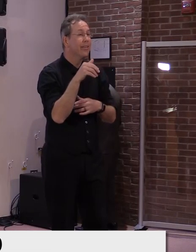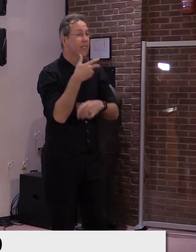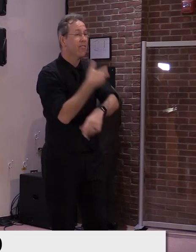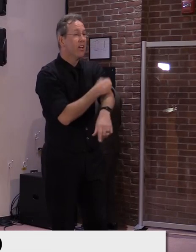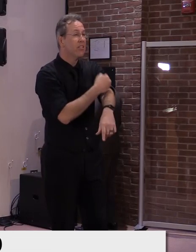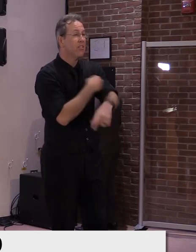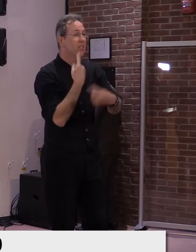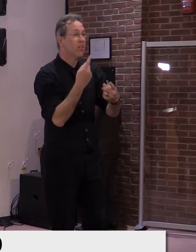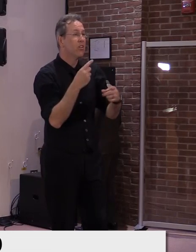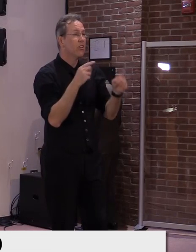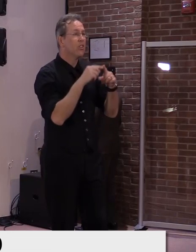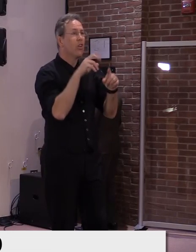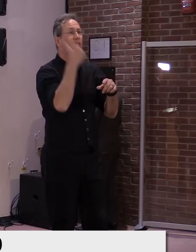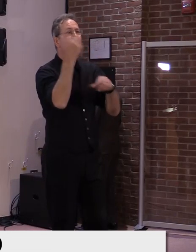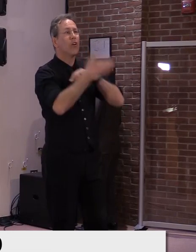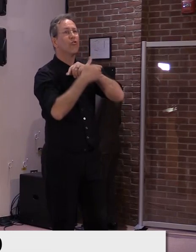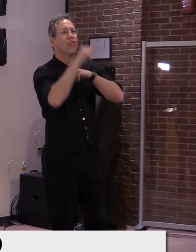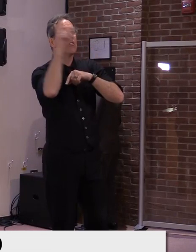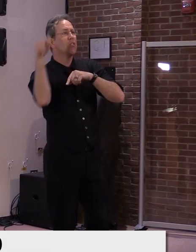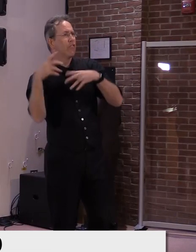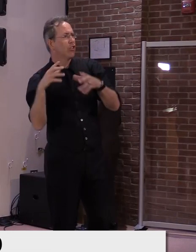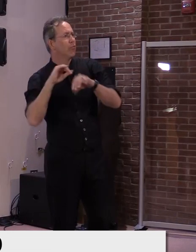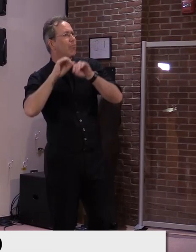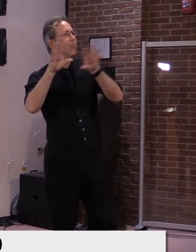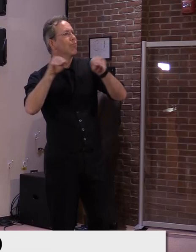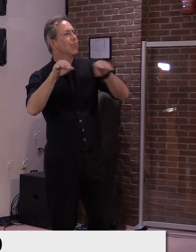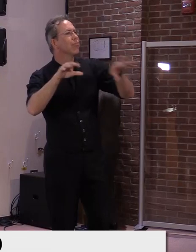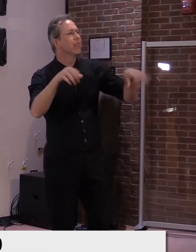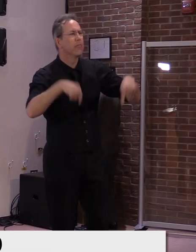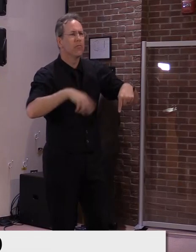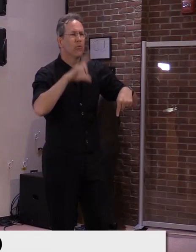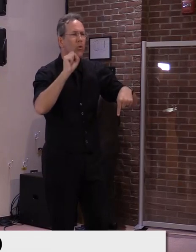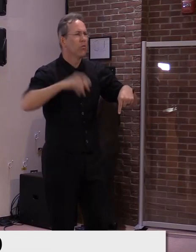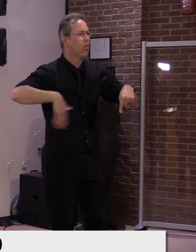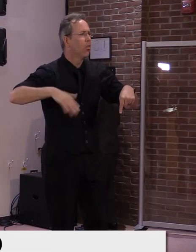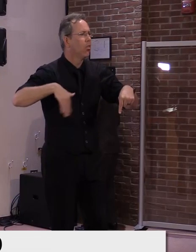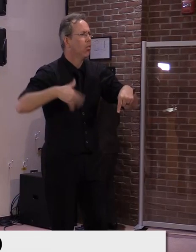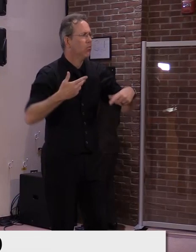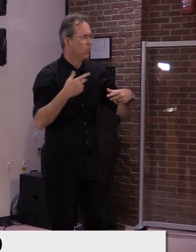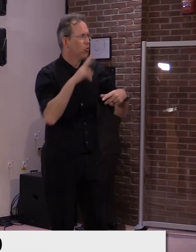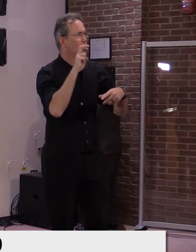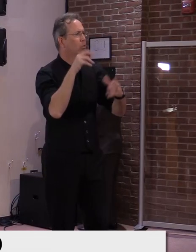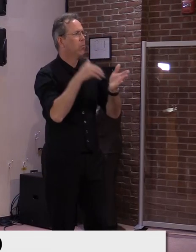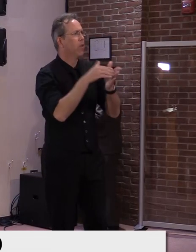from a layman's perspective, there appear to have been